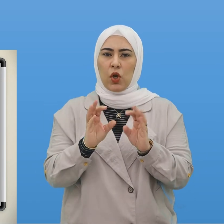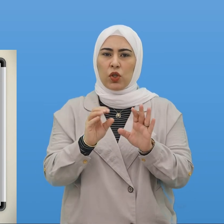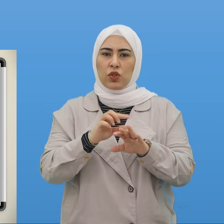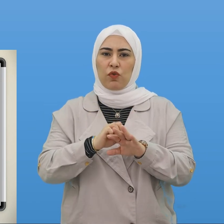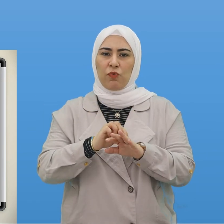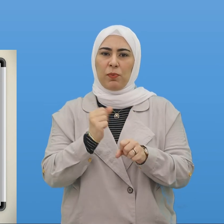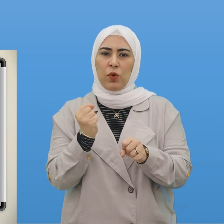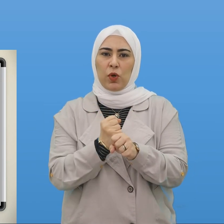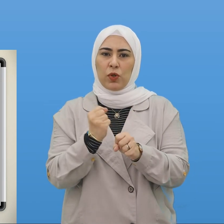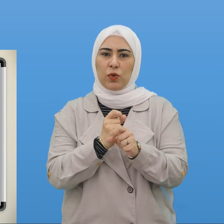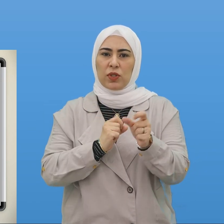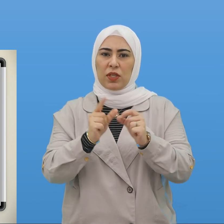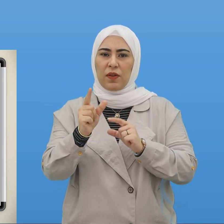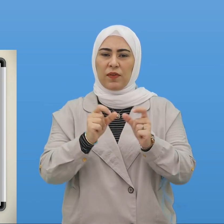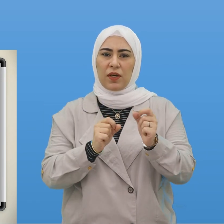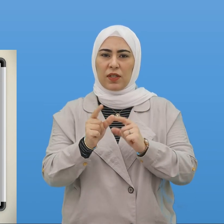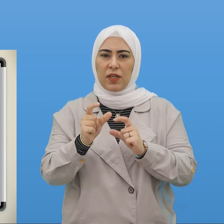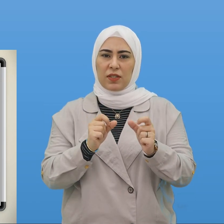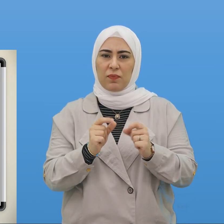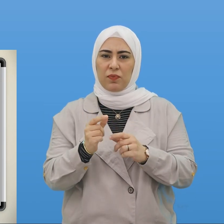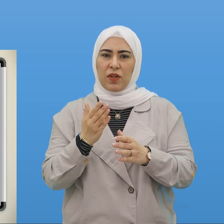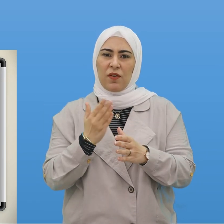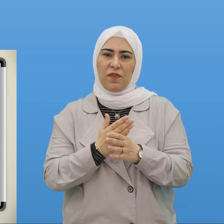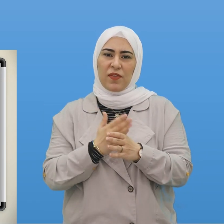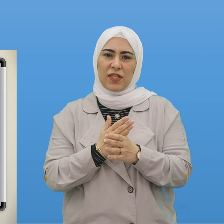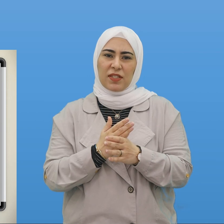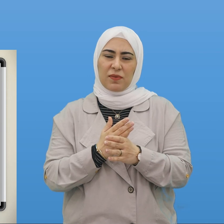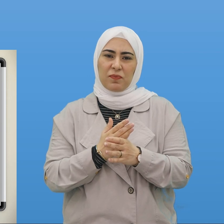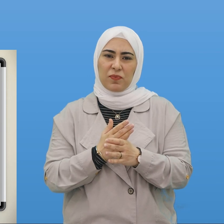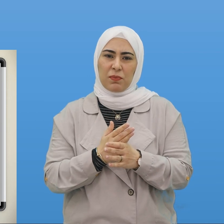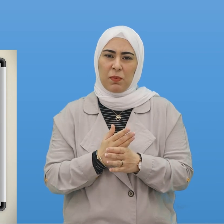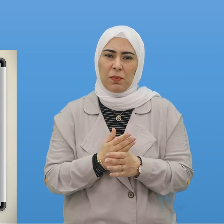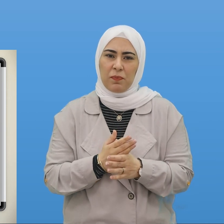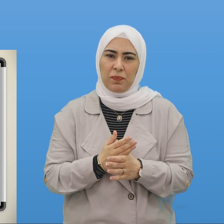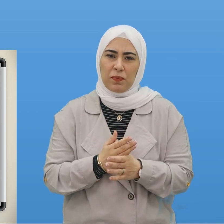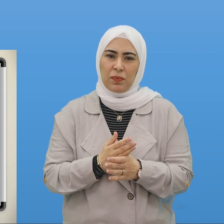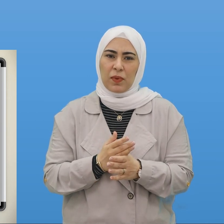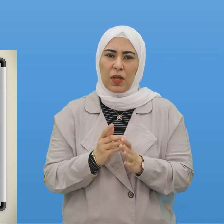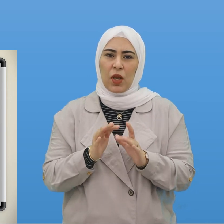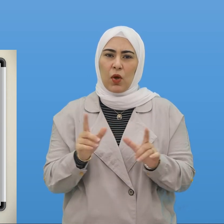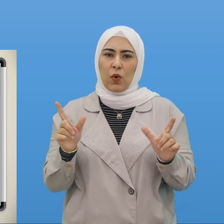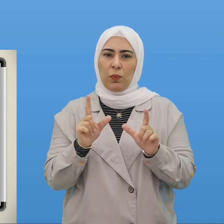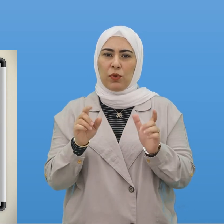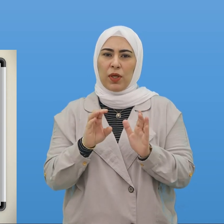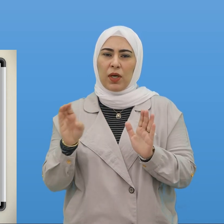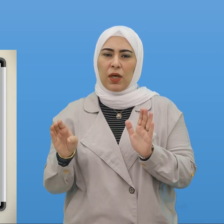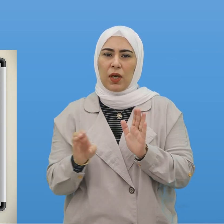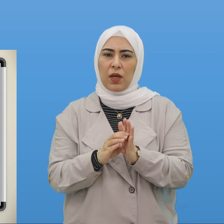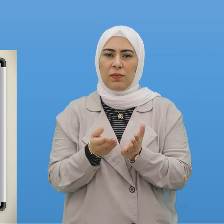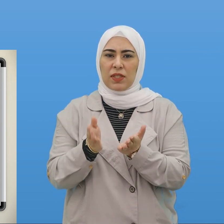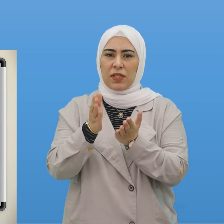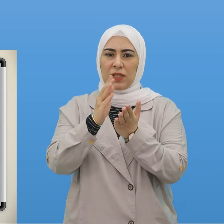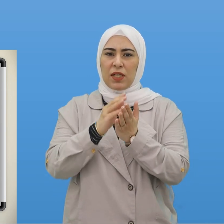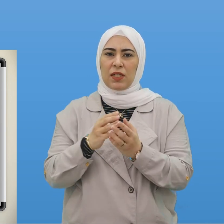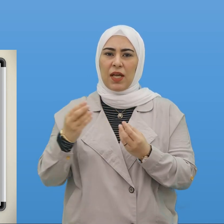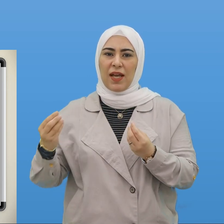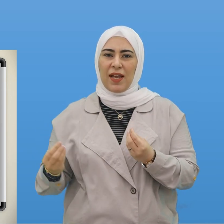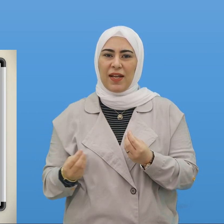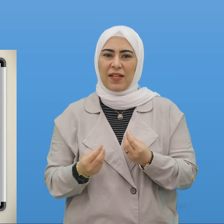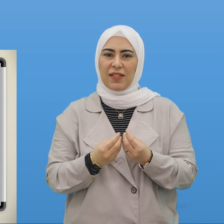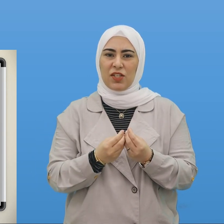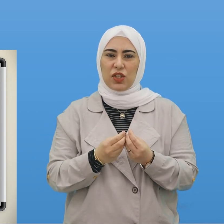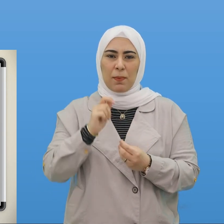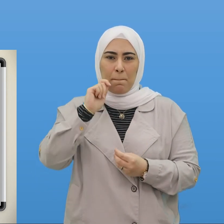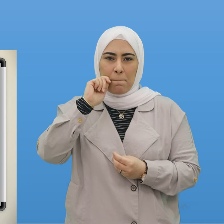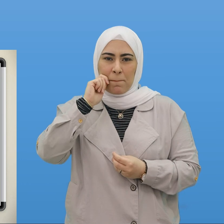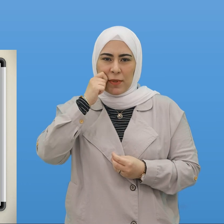the internet websites. That's why computer crimes are on the increase. In addition, or also,